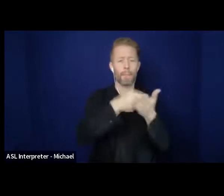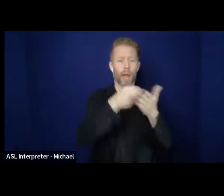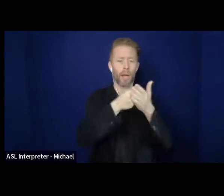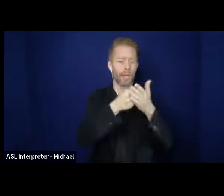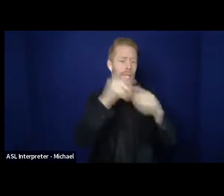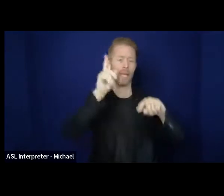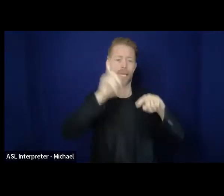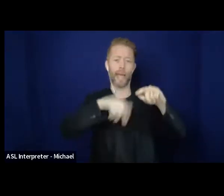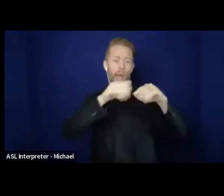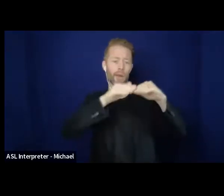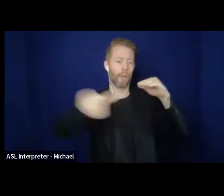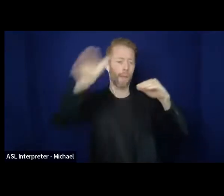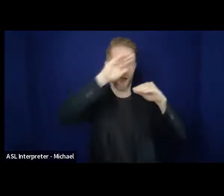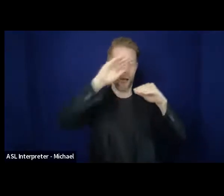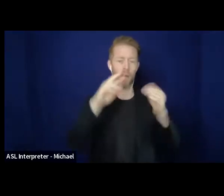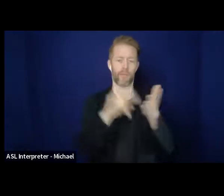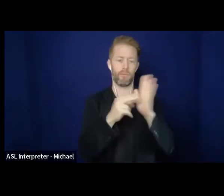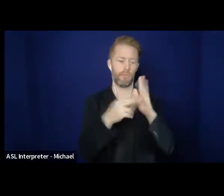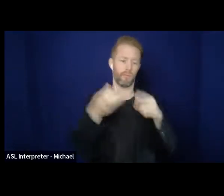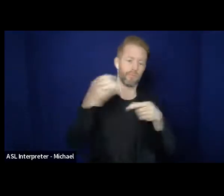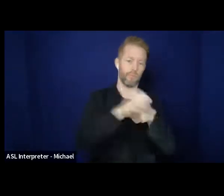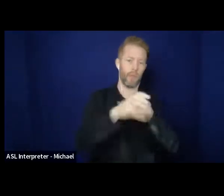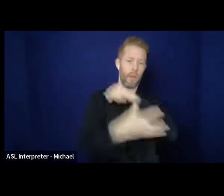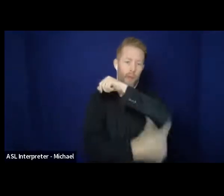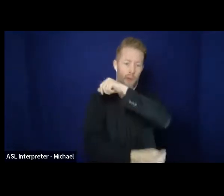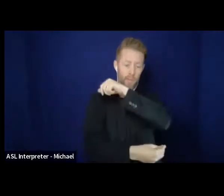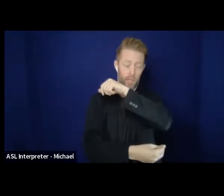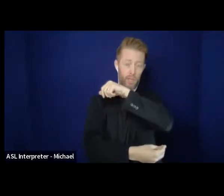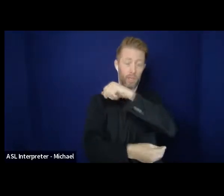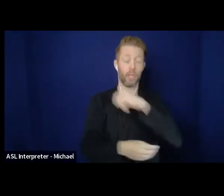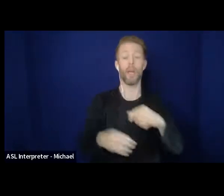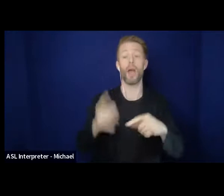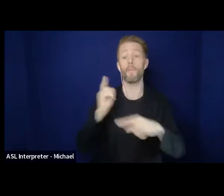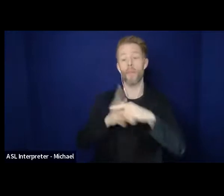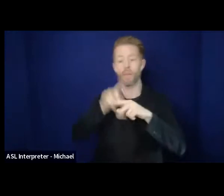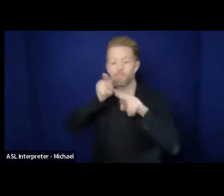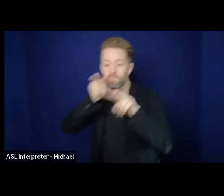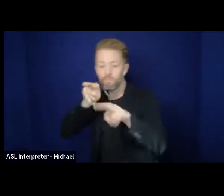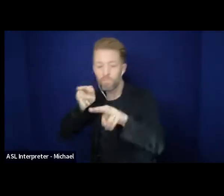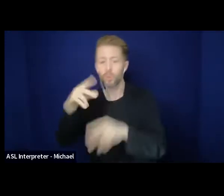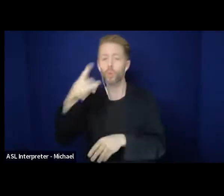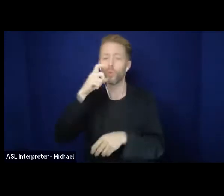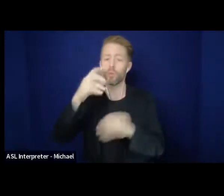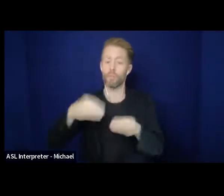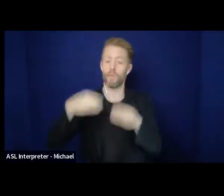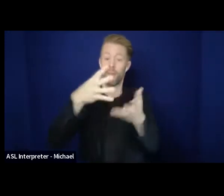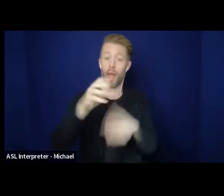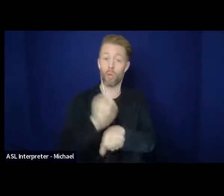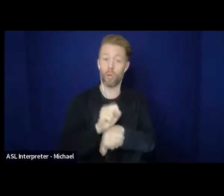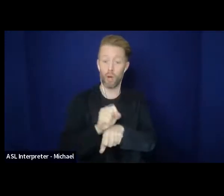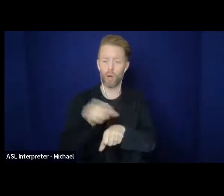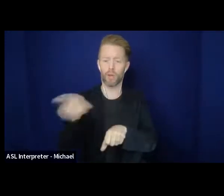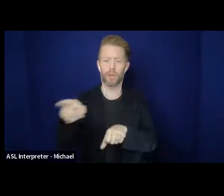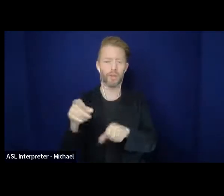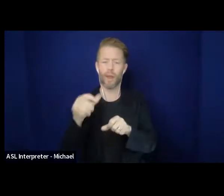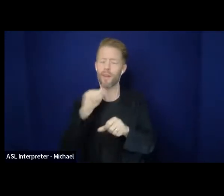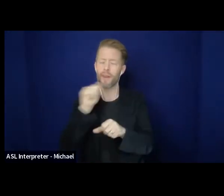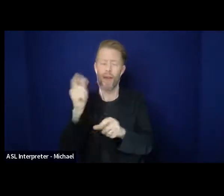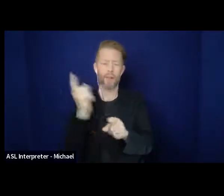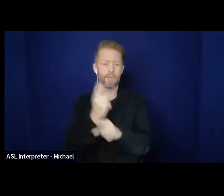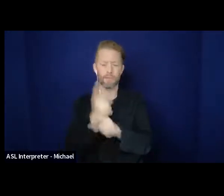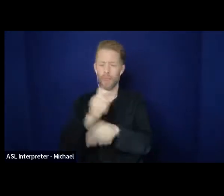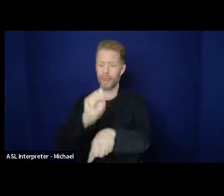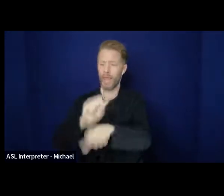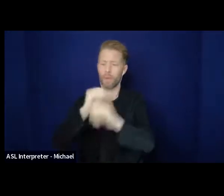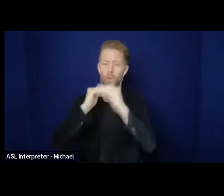often working under terribly paid and compensated conditions without adequate labor protections, to be surveilled